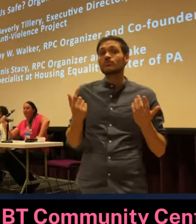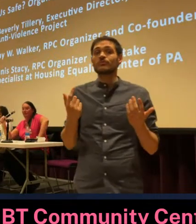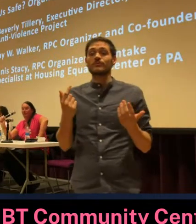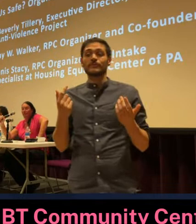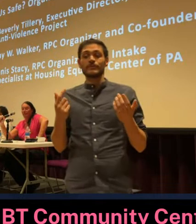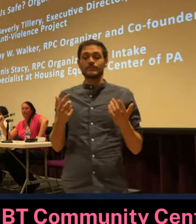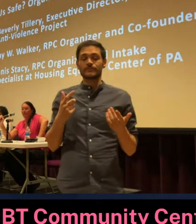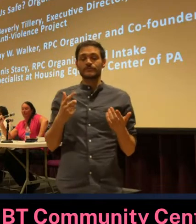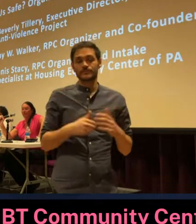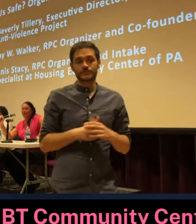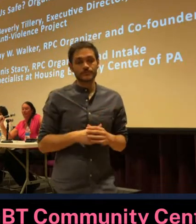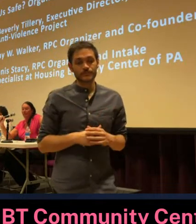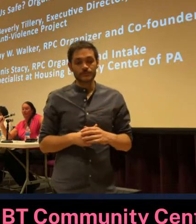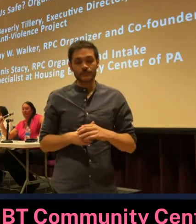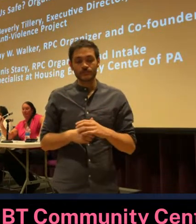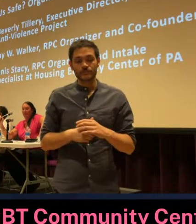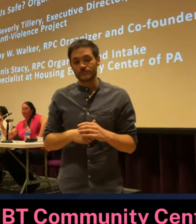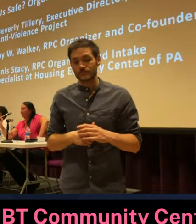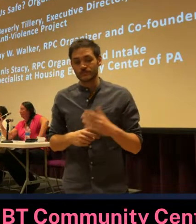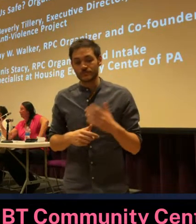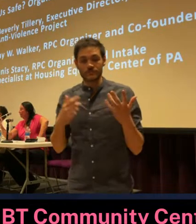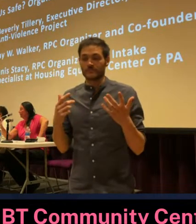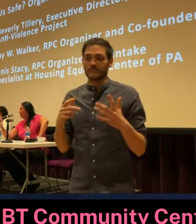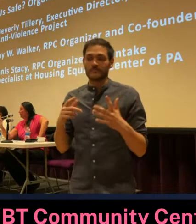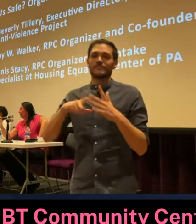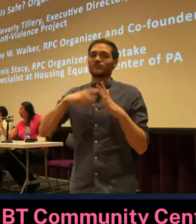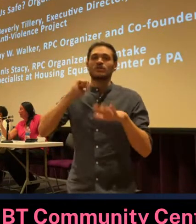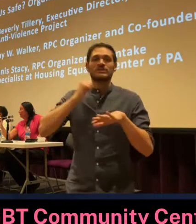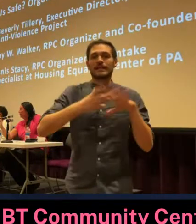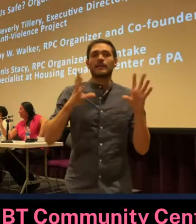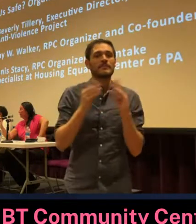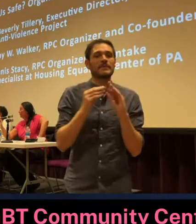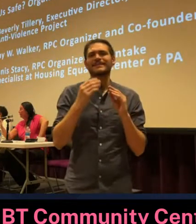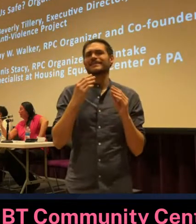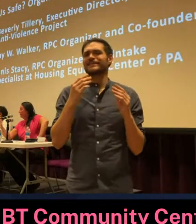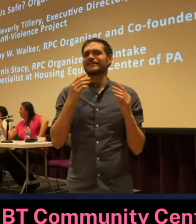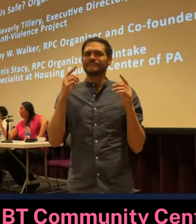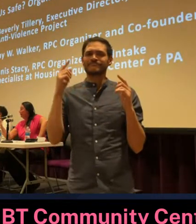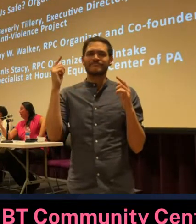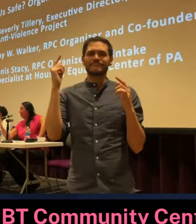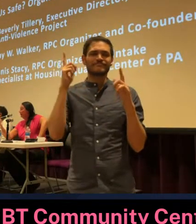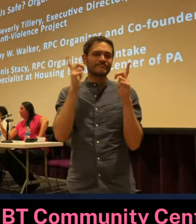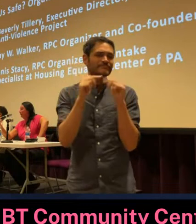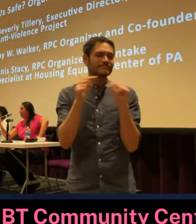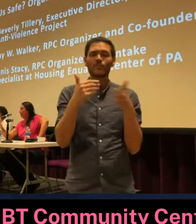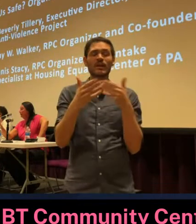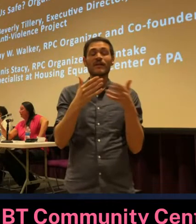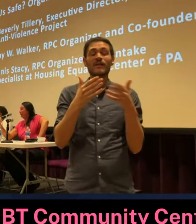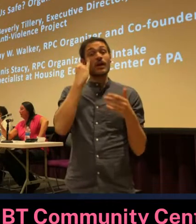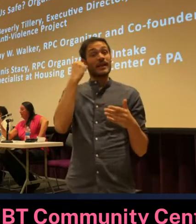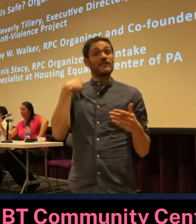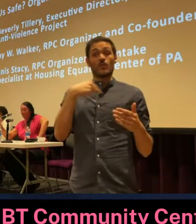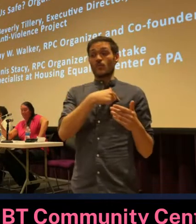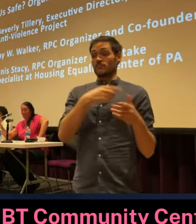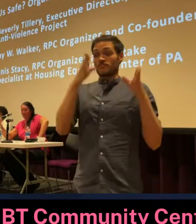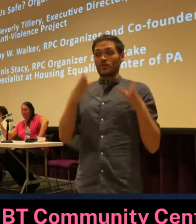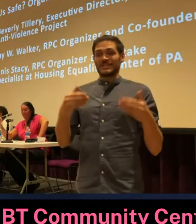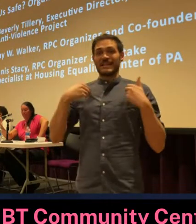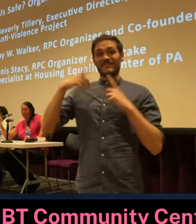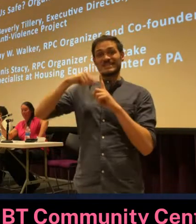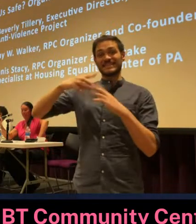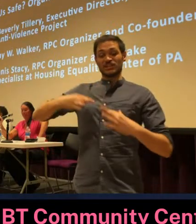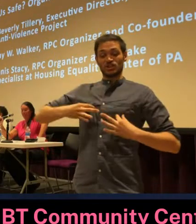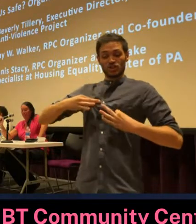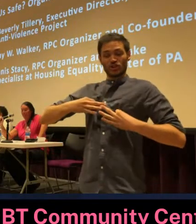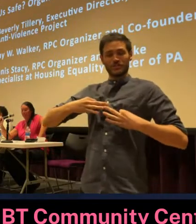doing, to start setting up meetings, etc., please see any of us wearing these t-shirts. We are all happy to